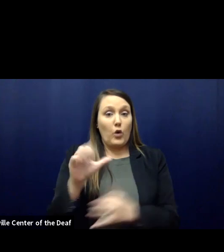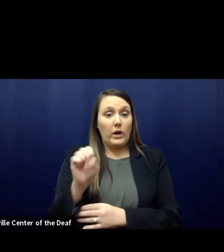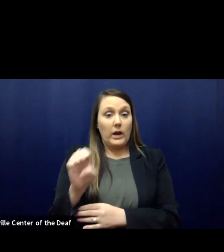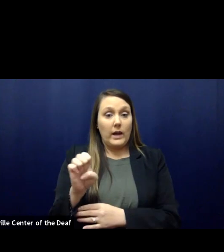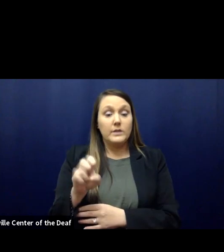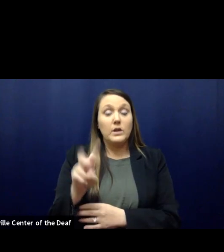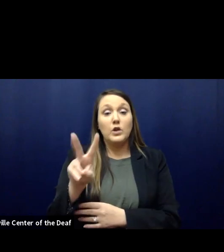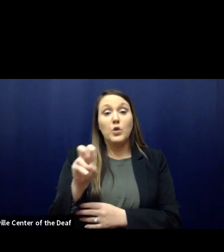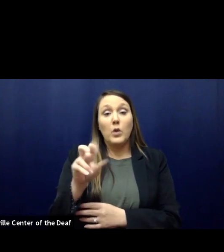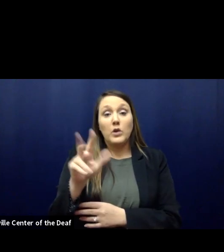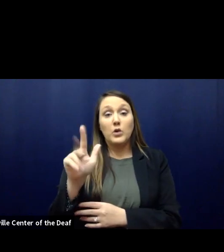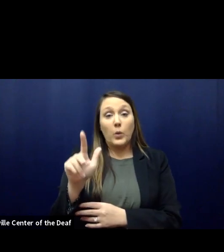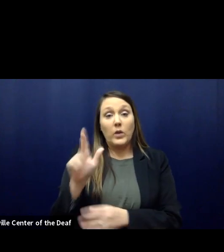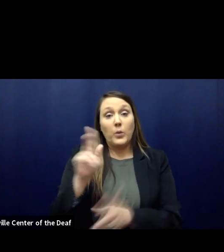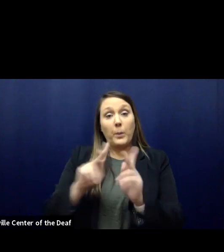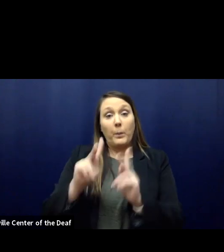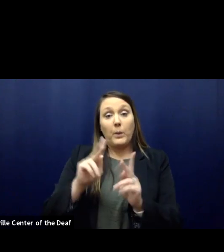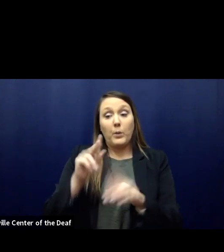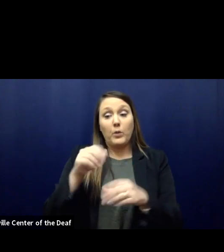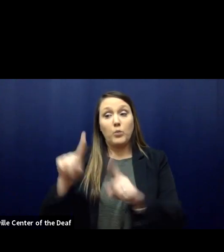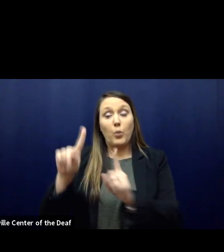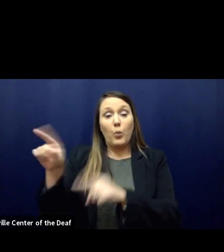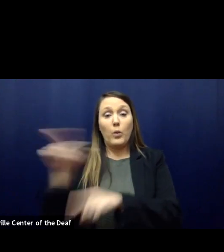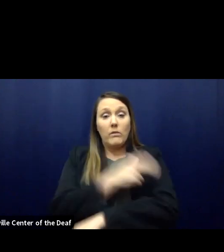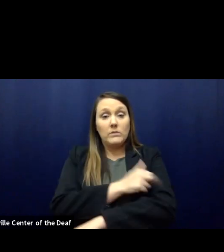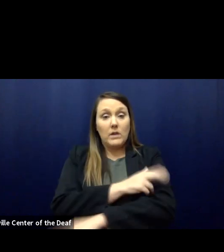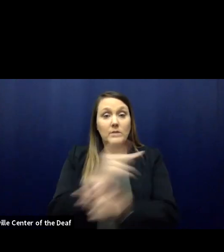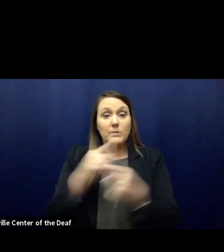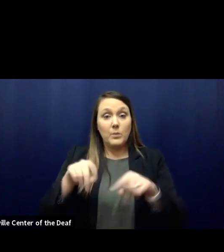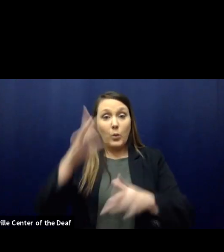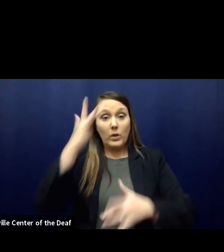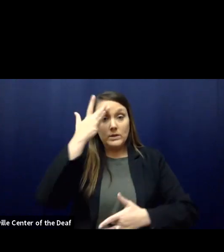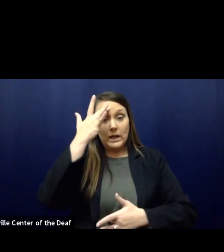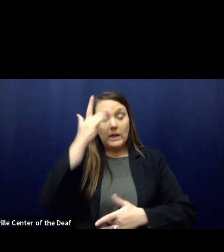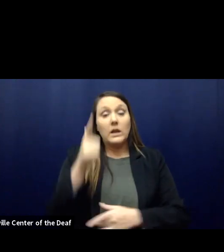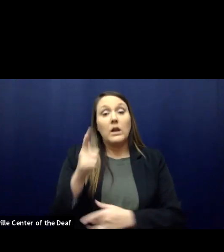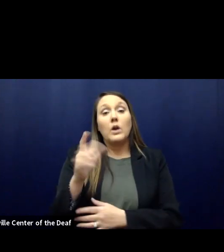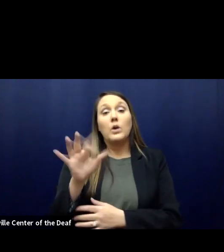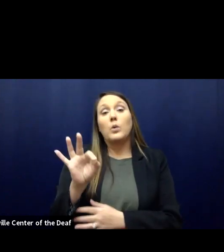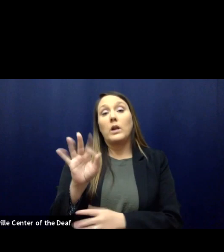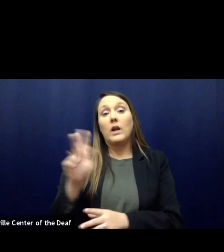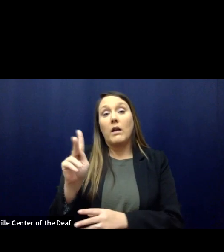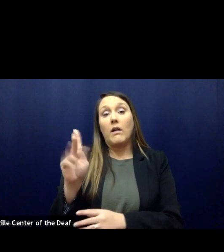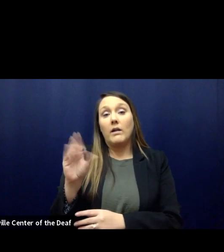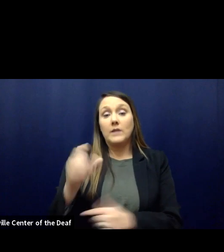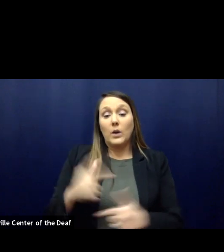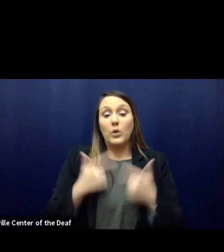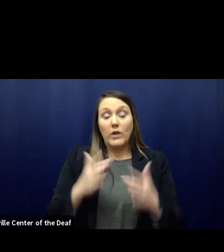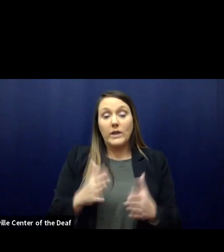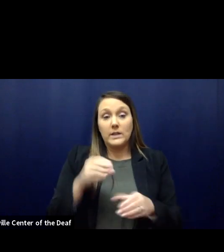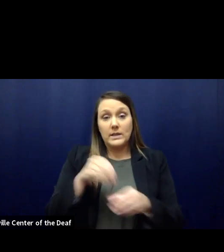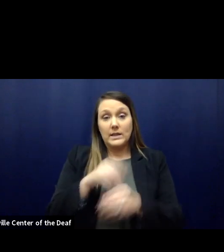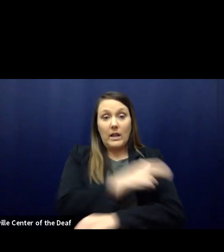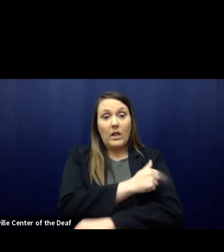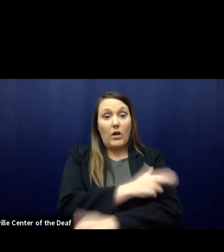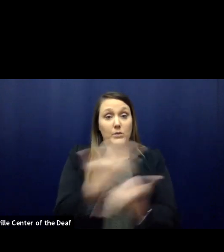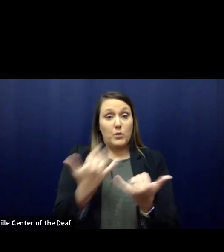223 individuals have been hospitalized at some point in their illness, and 29 of those Knox County residents are currently